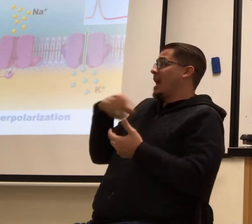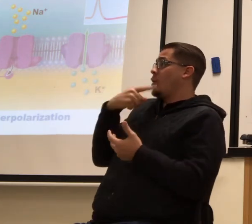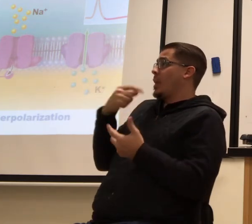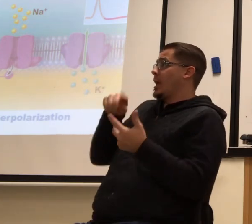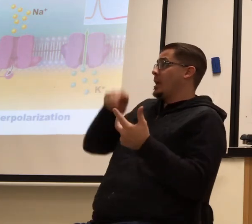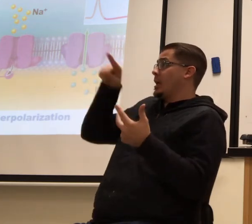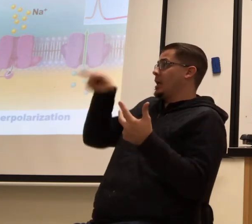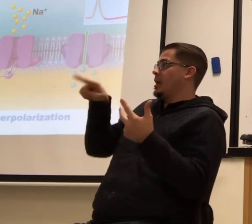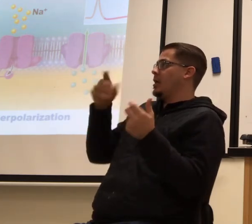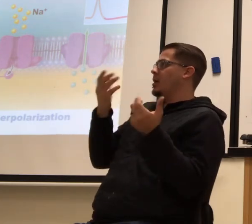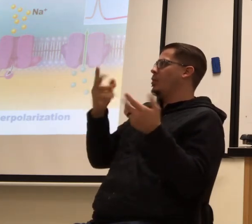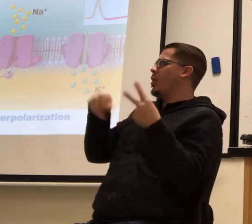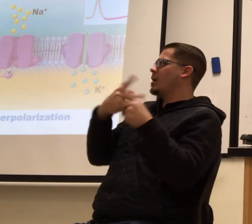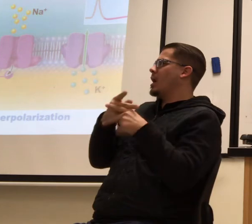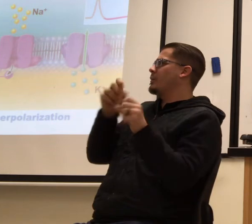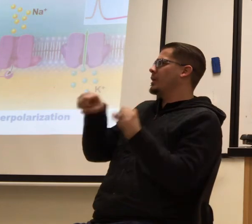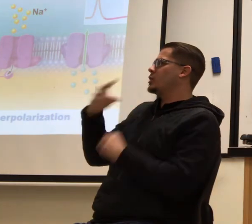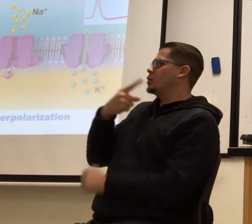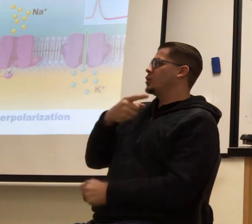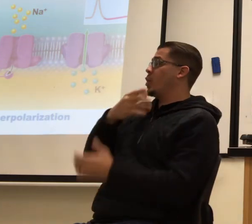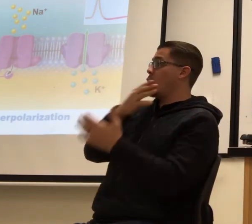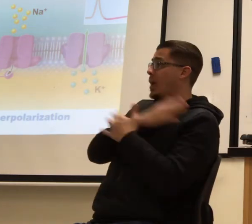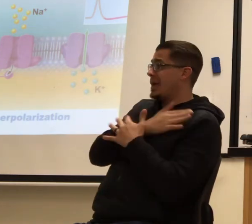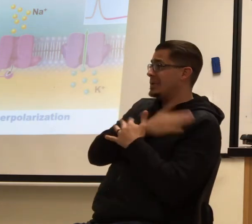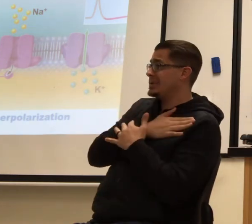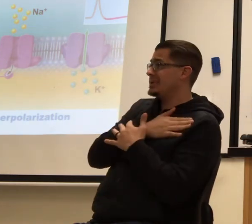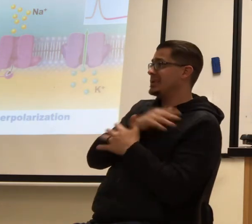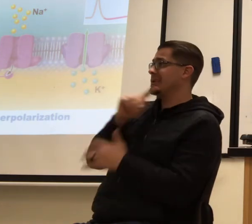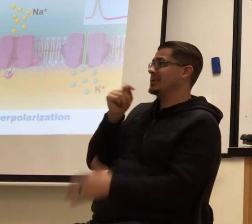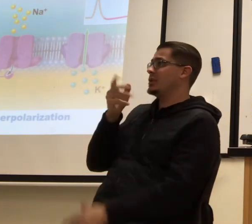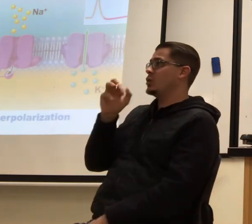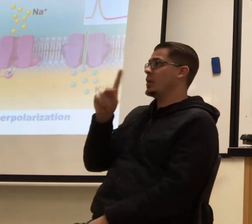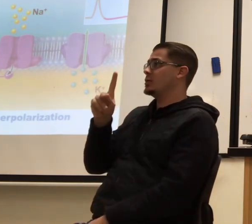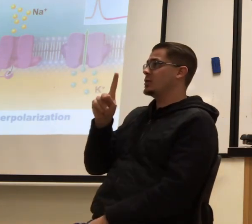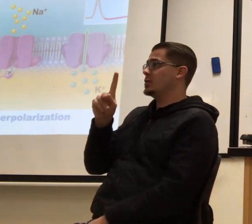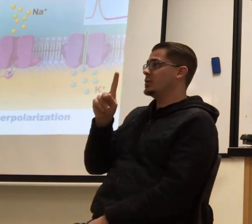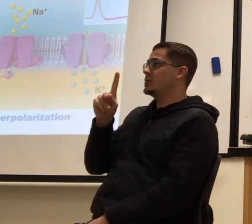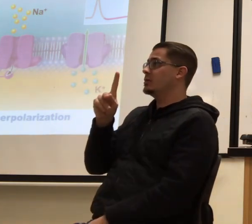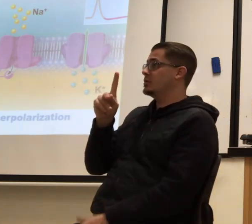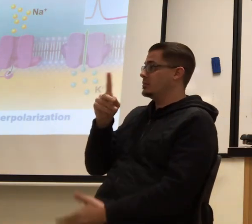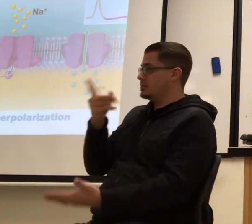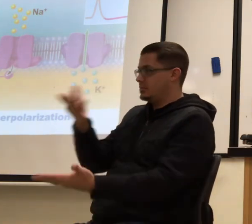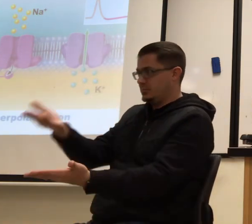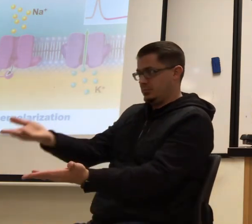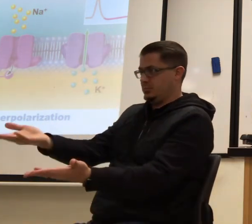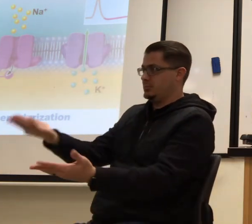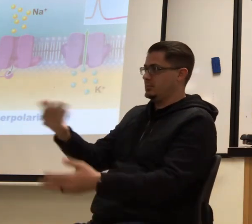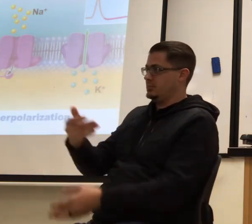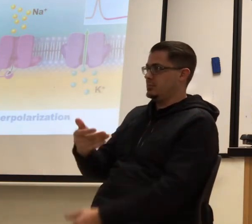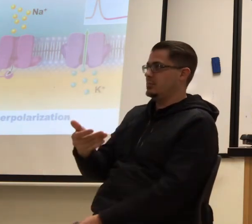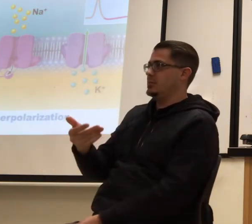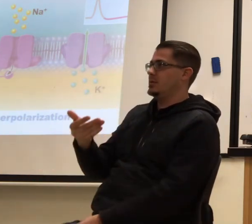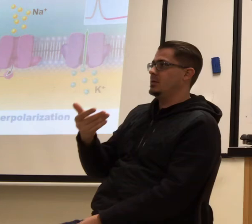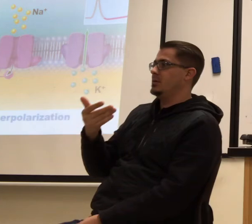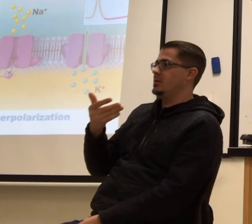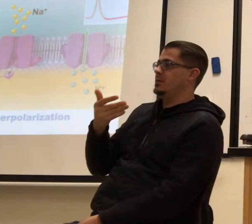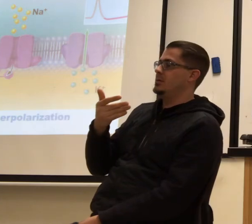What kind of potential is that? Is it rest, threshold, is it graded, action? What's the right word?